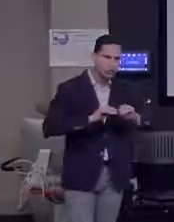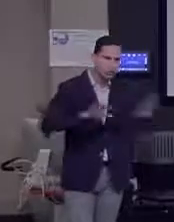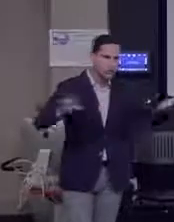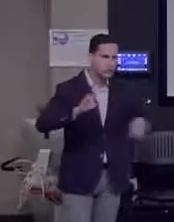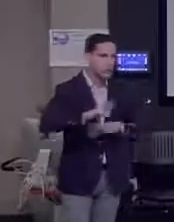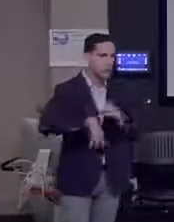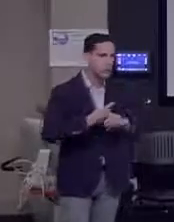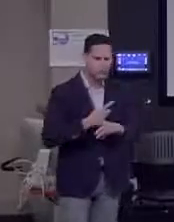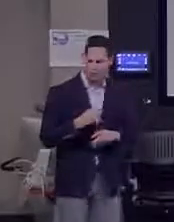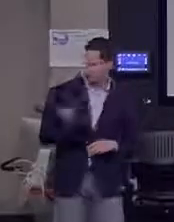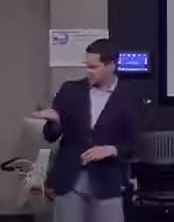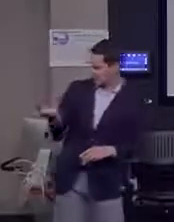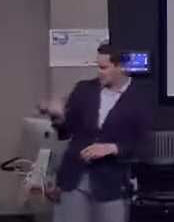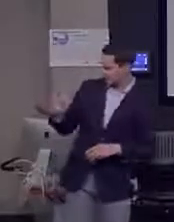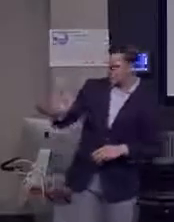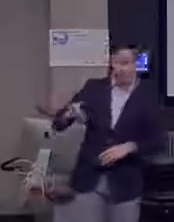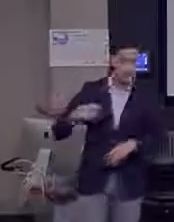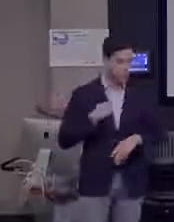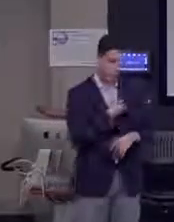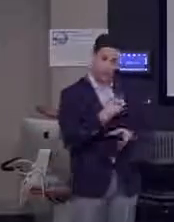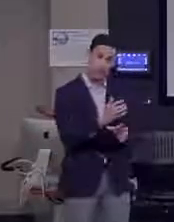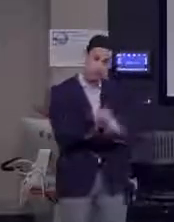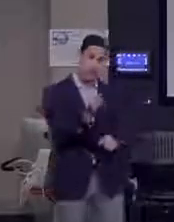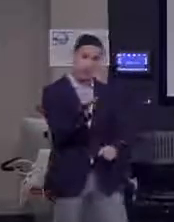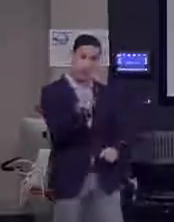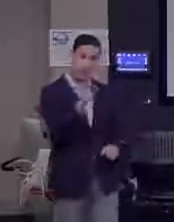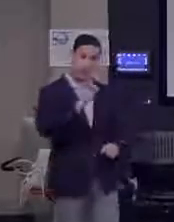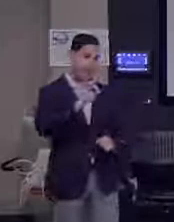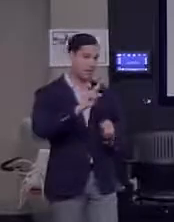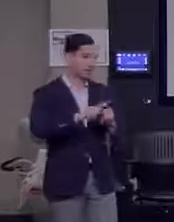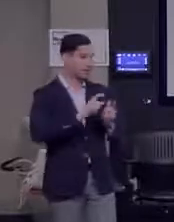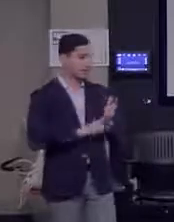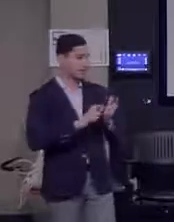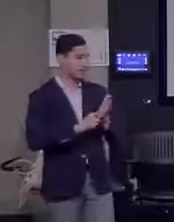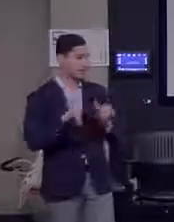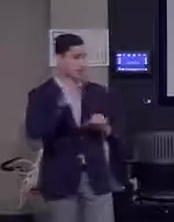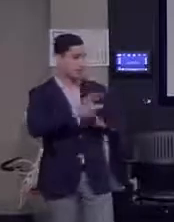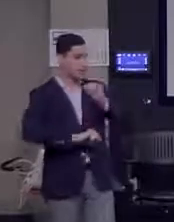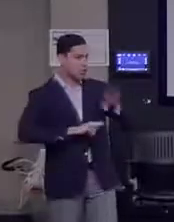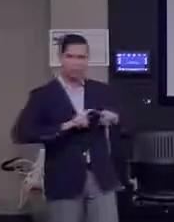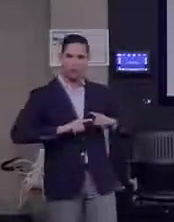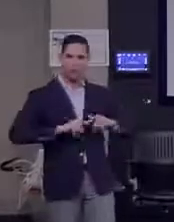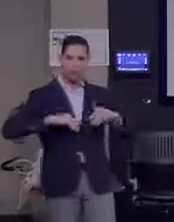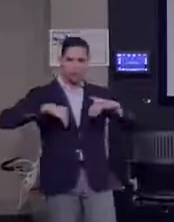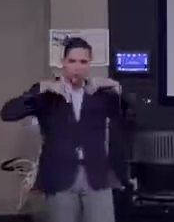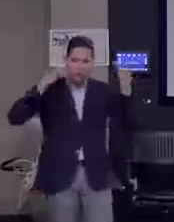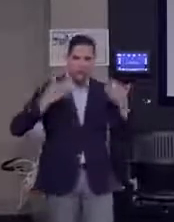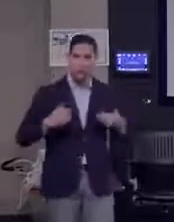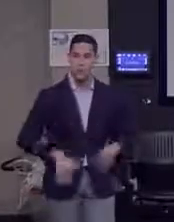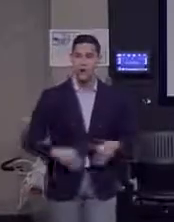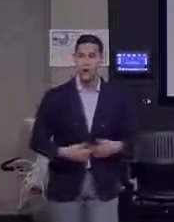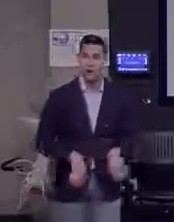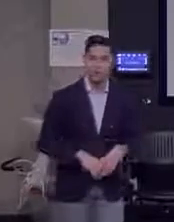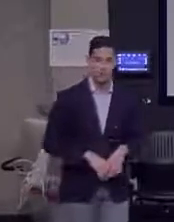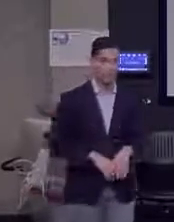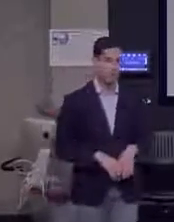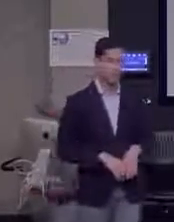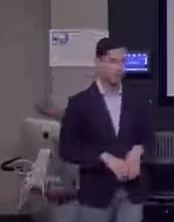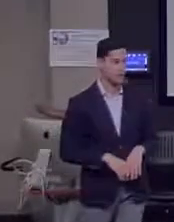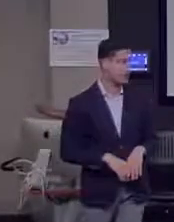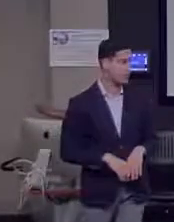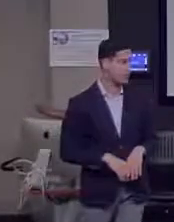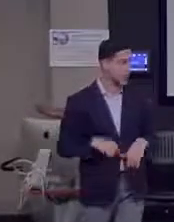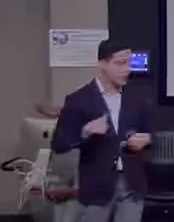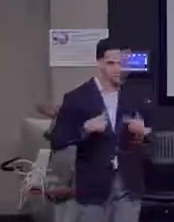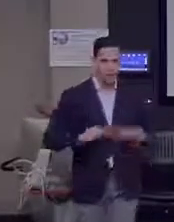78? 78 submissions. 78 submissions. We really couldn't believe that we would have to turn that